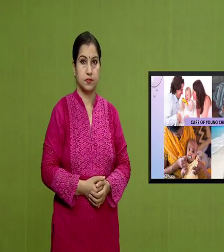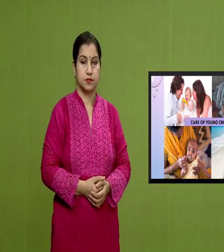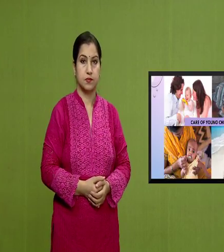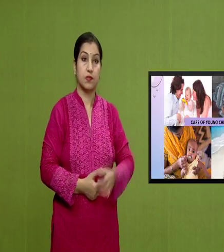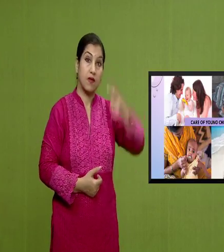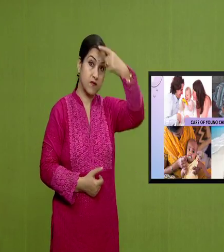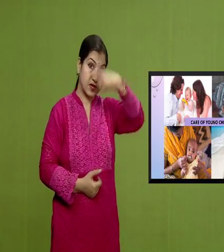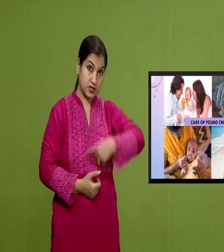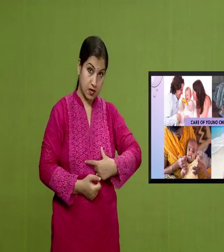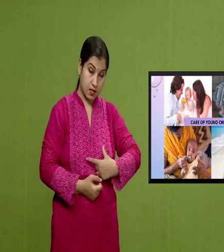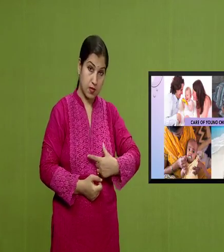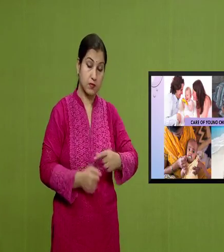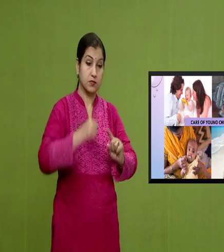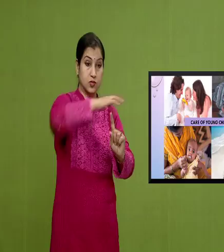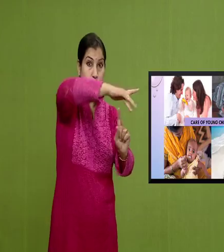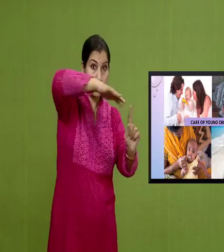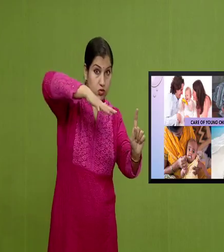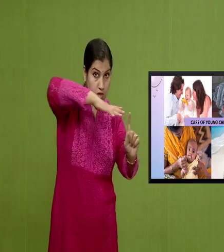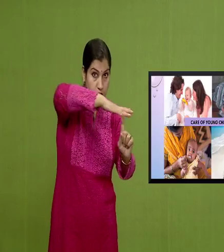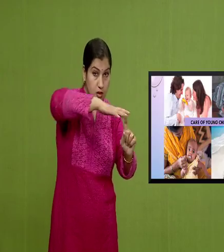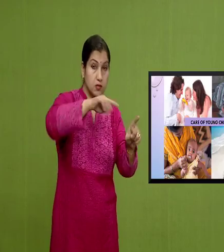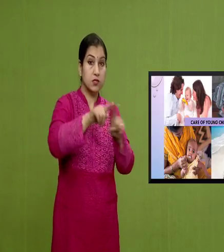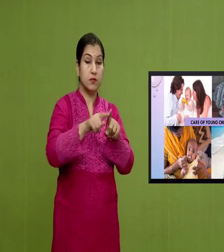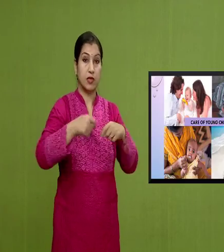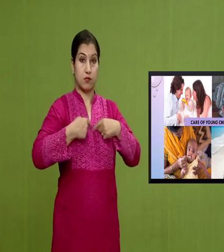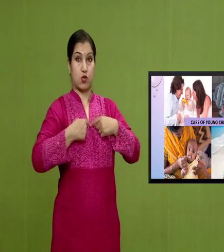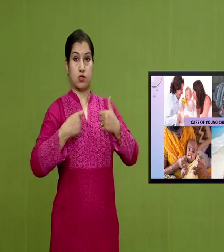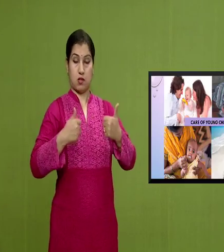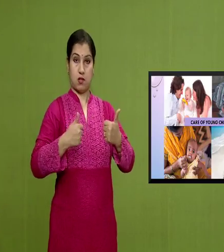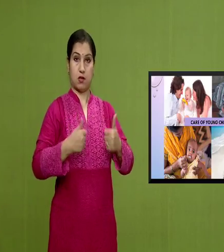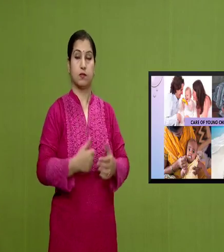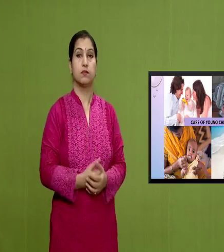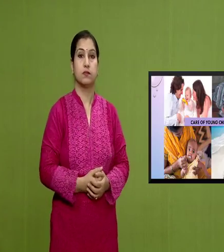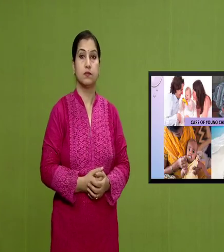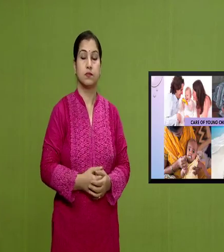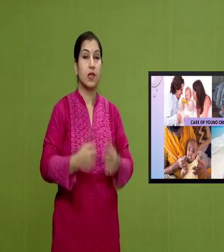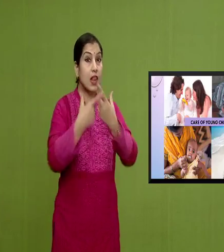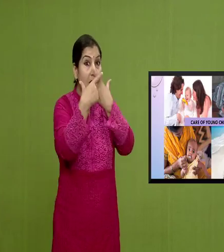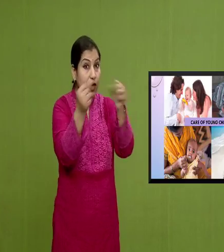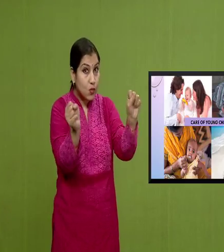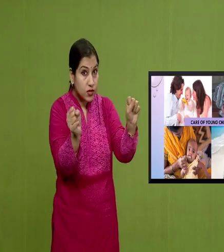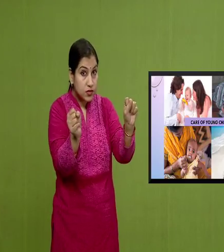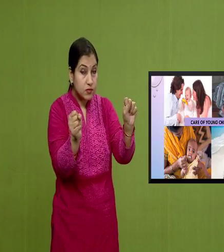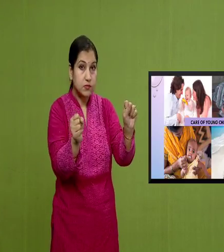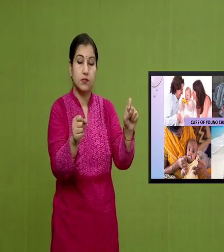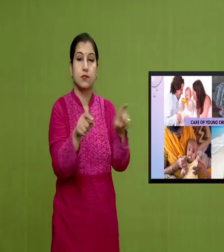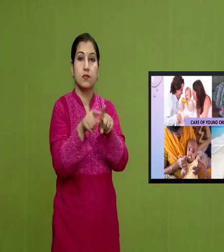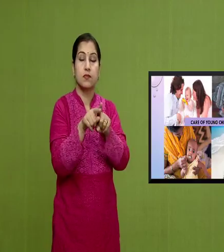physical, social, emotional, language, and even